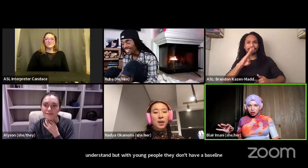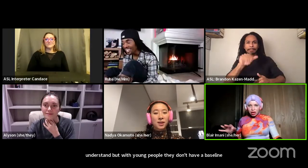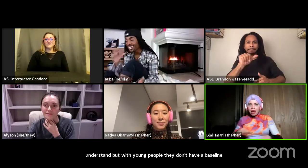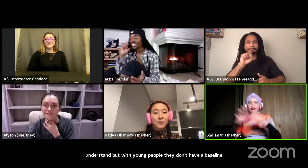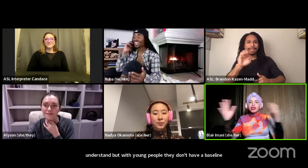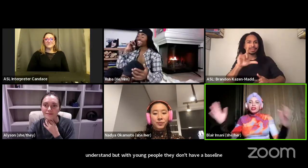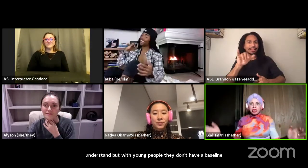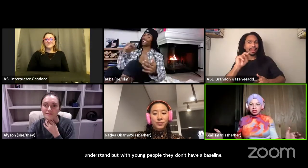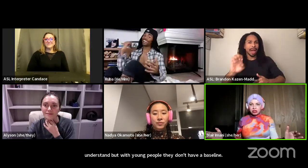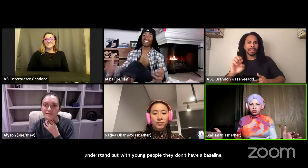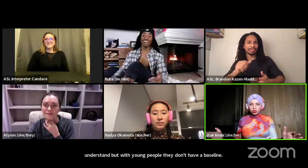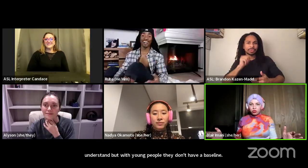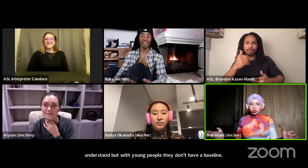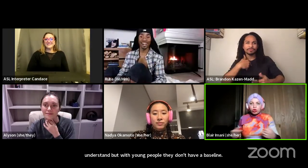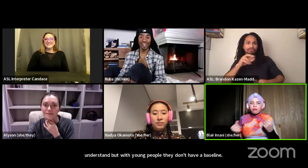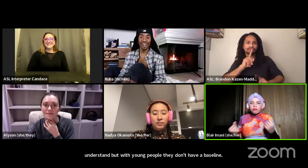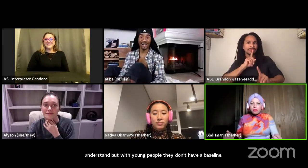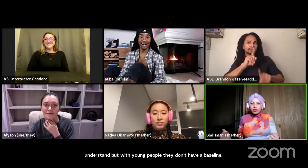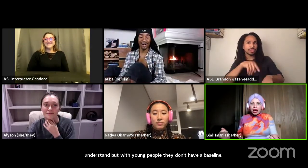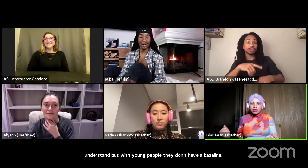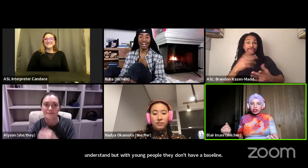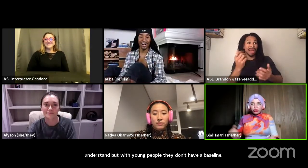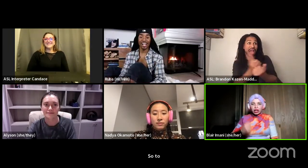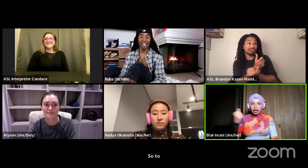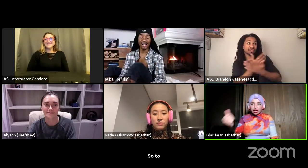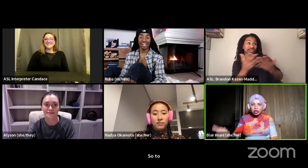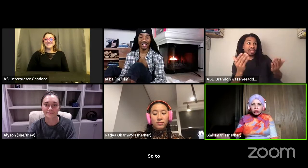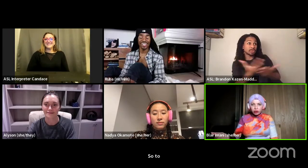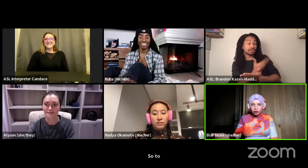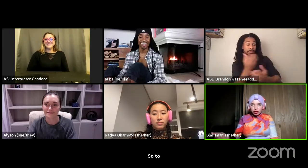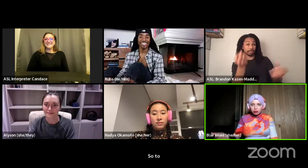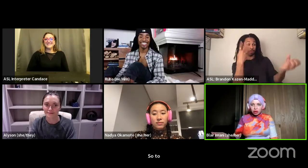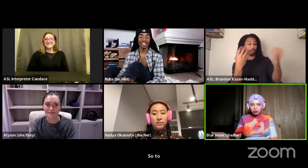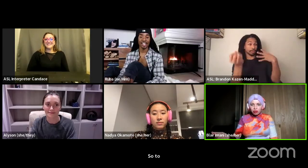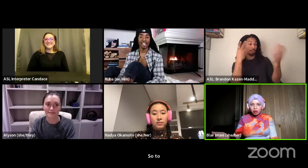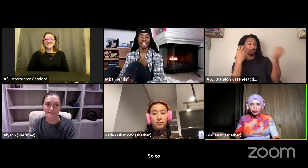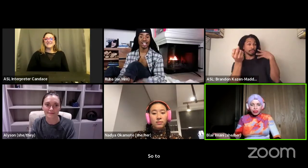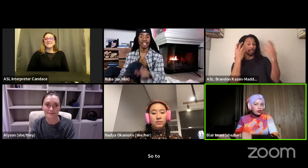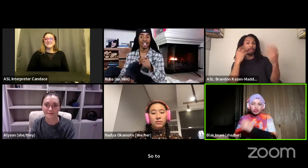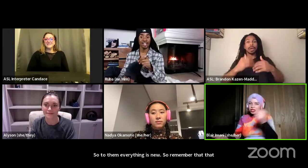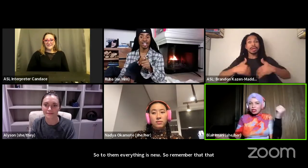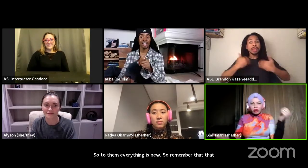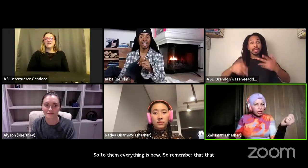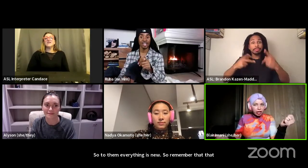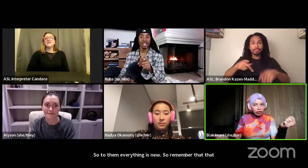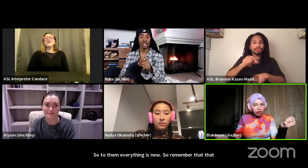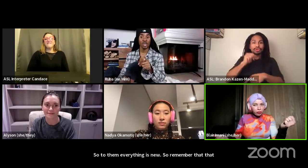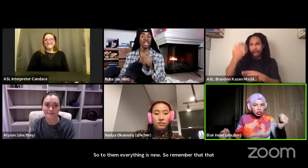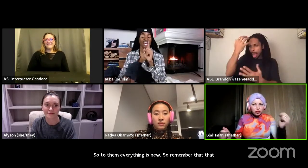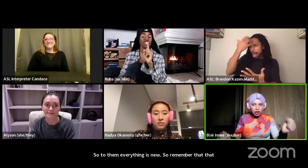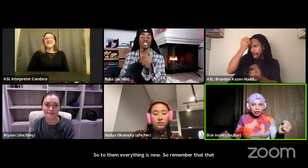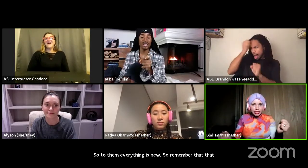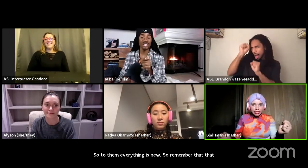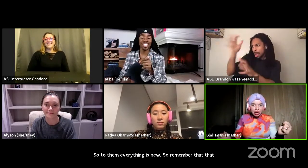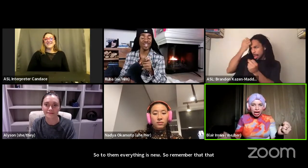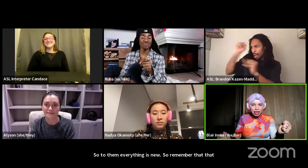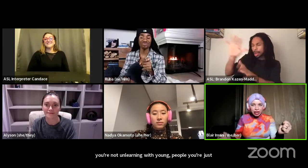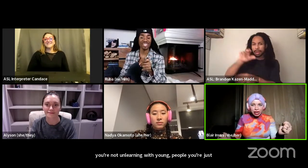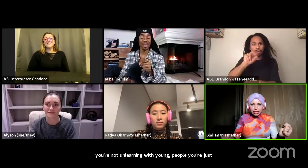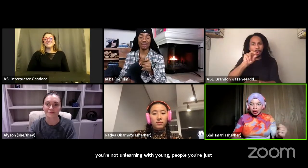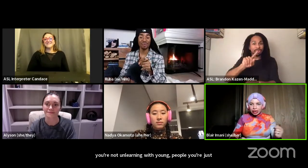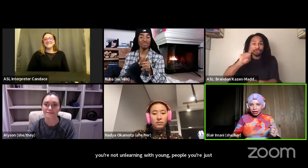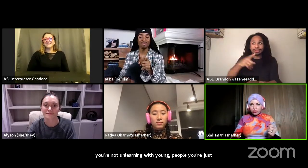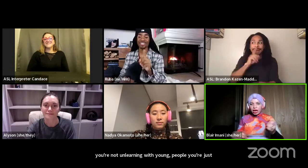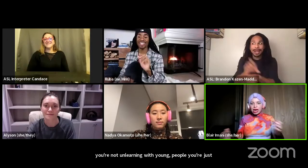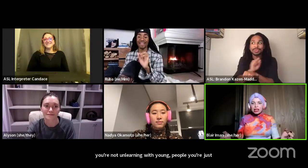them, everything is new. So remember that you're not unlearning with young people, but you're just learning, which is very